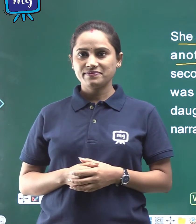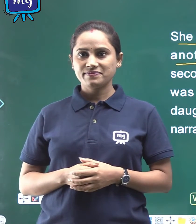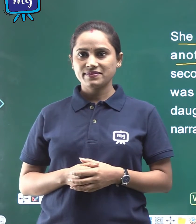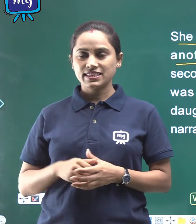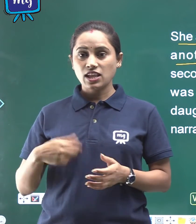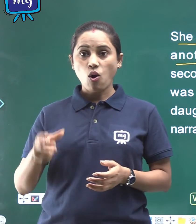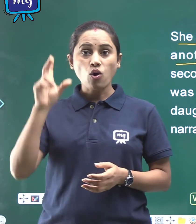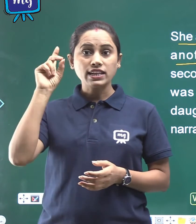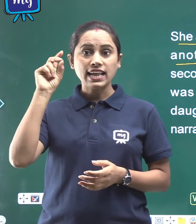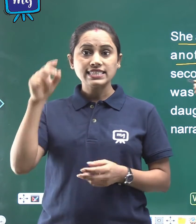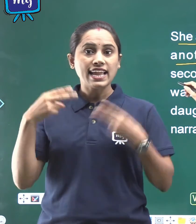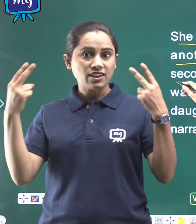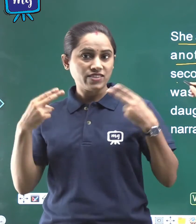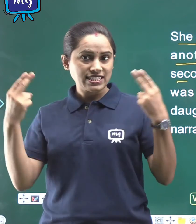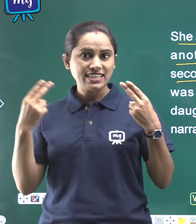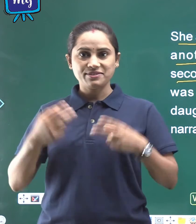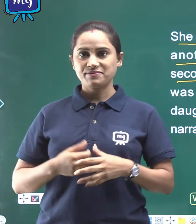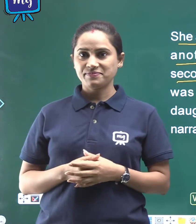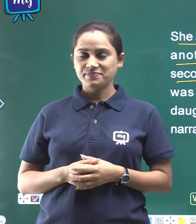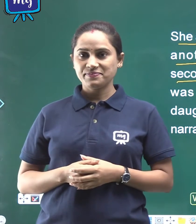On her second visit,